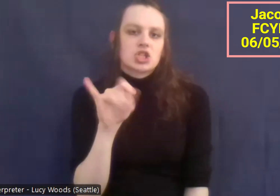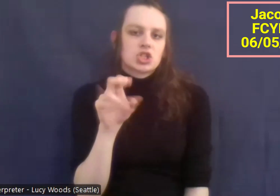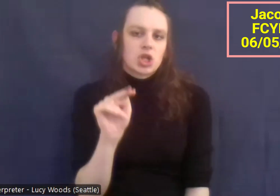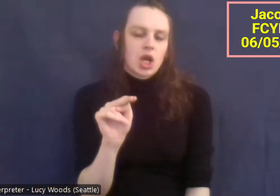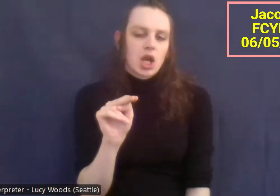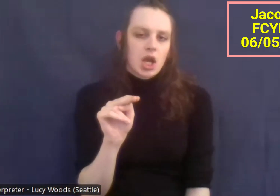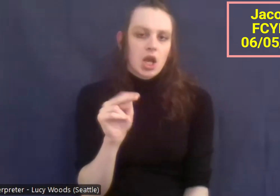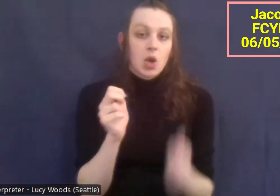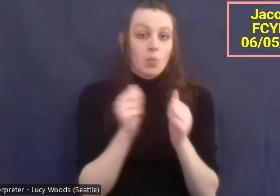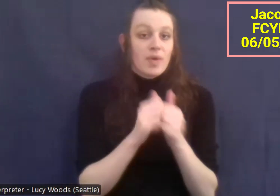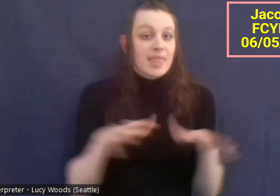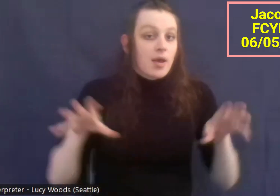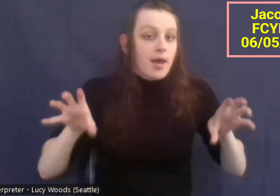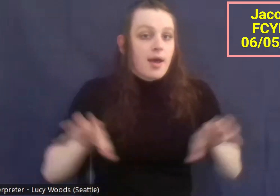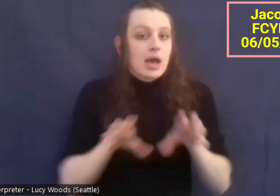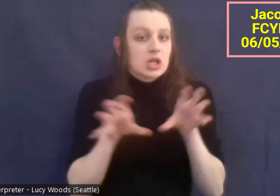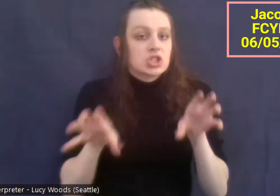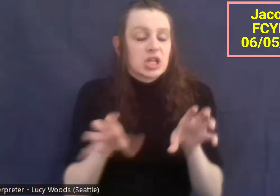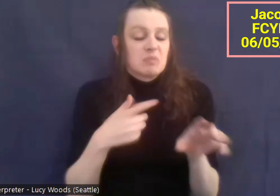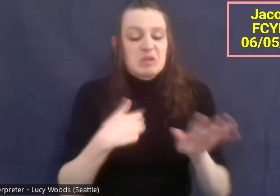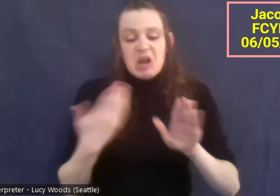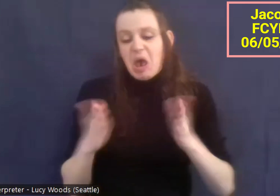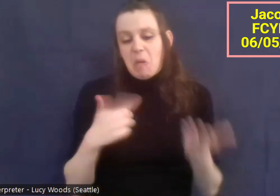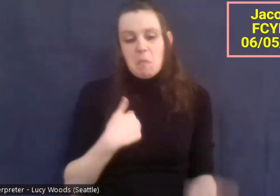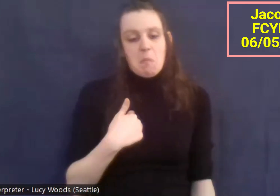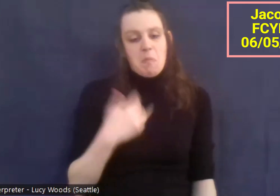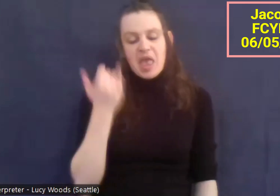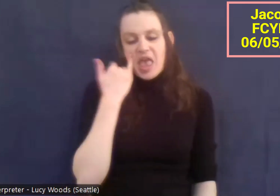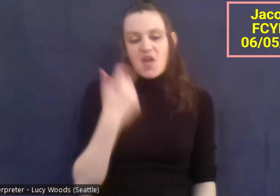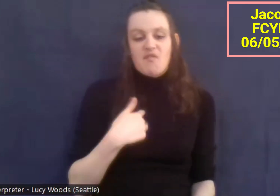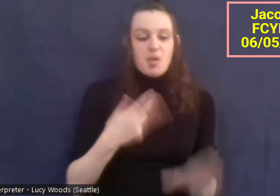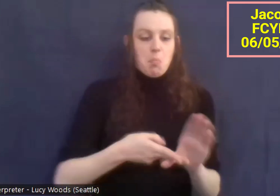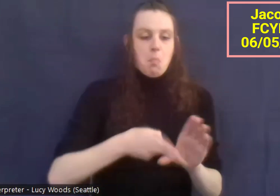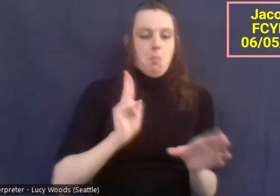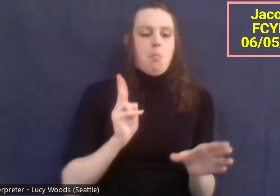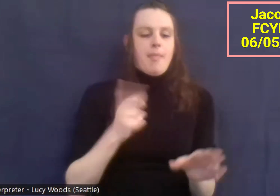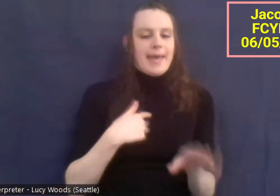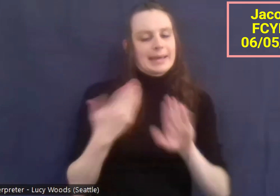I'll be dead. If I go back out, I'm pretty sure I will die. And